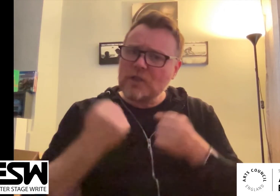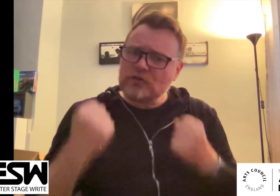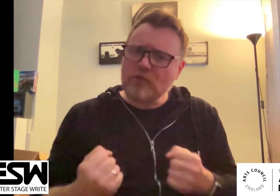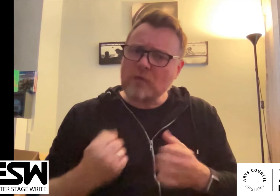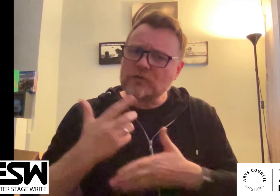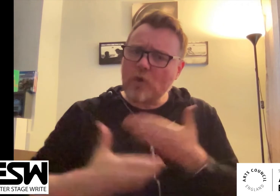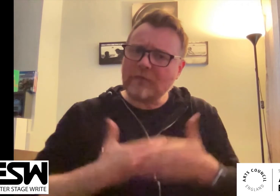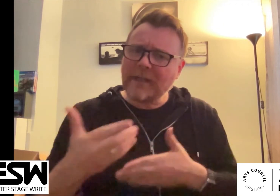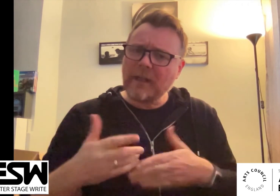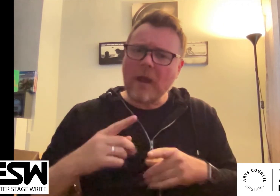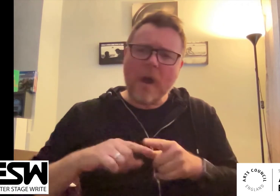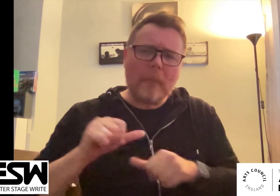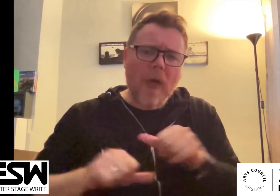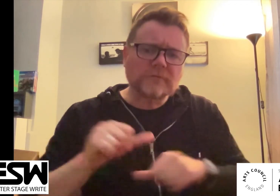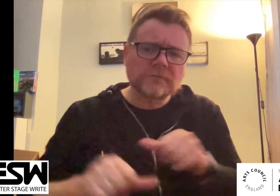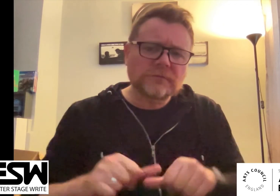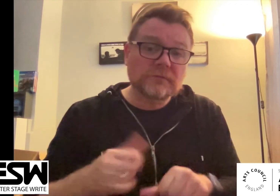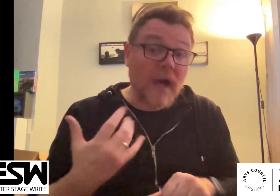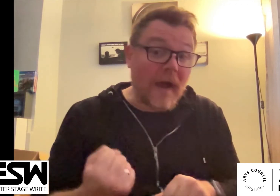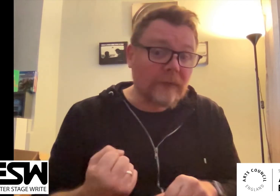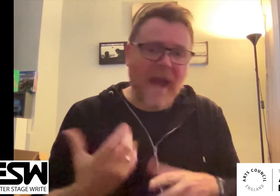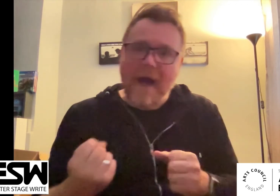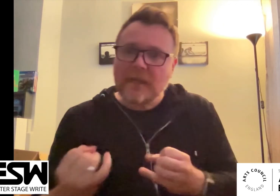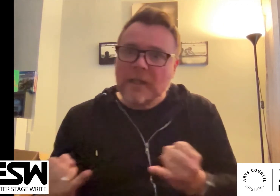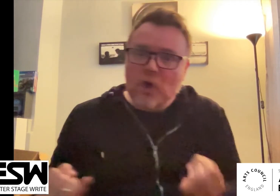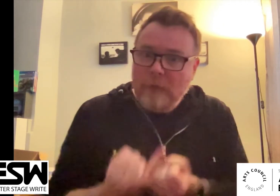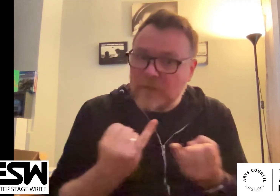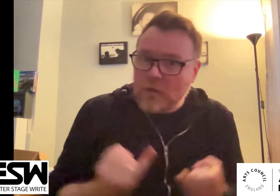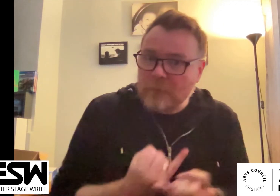strong story? Do you have a strong plot line? Do you have enough conflict in there?